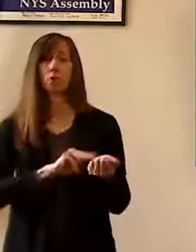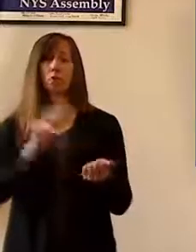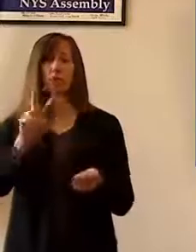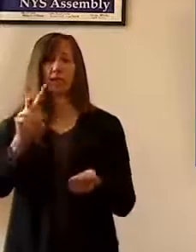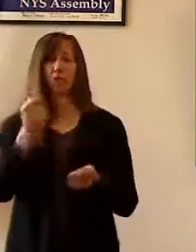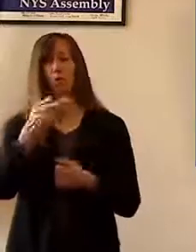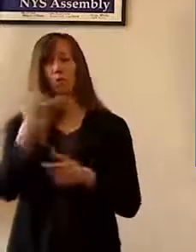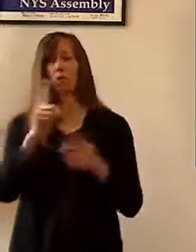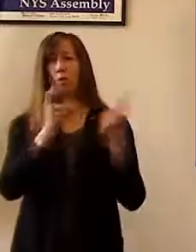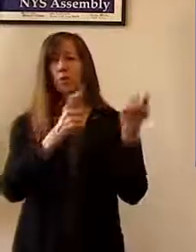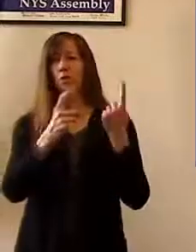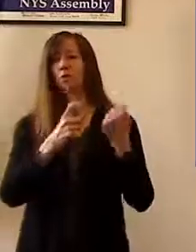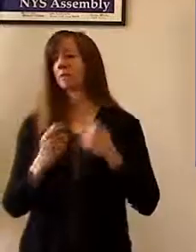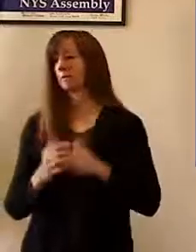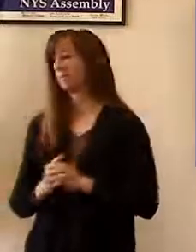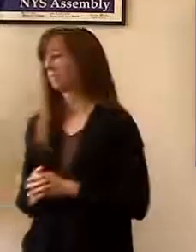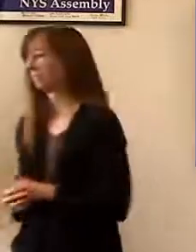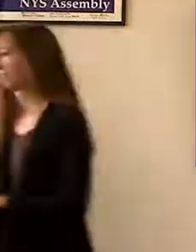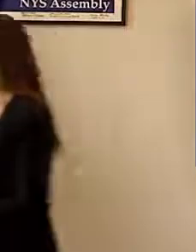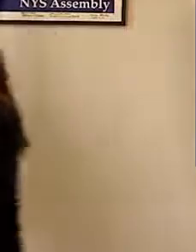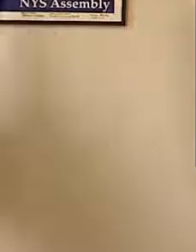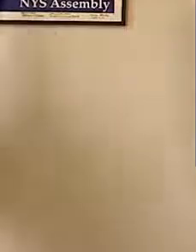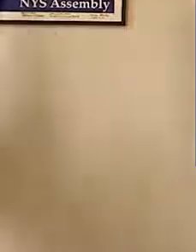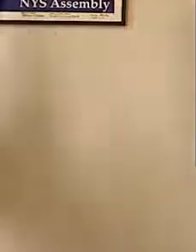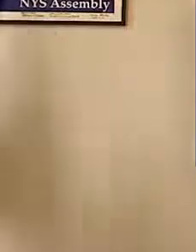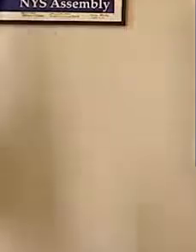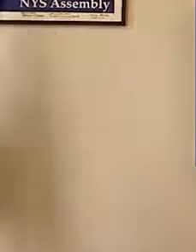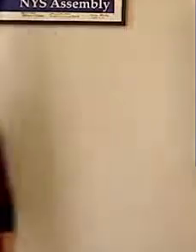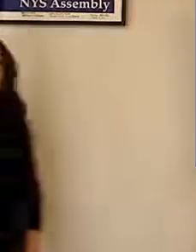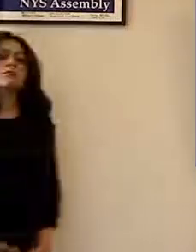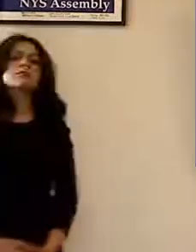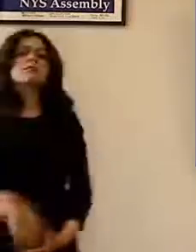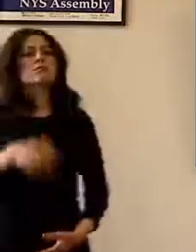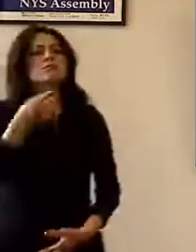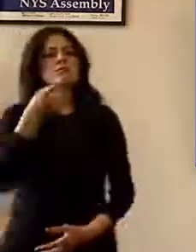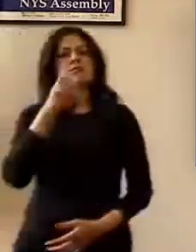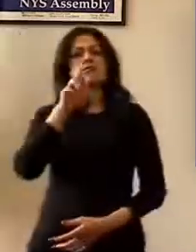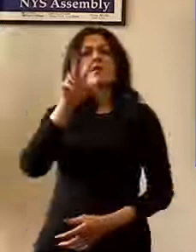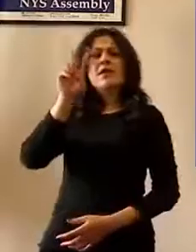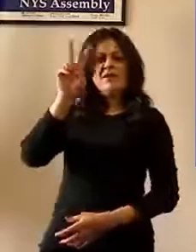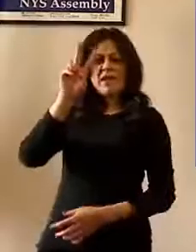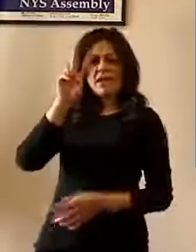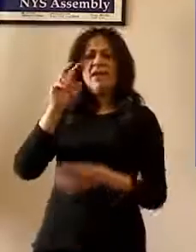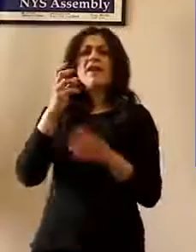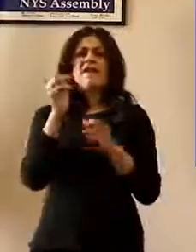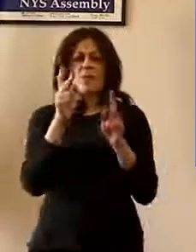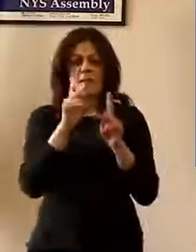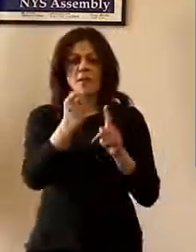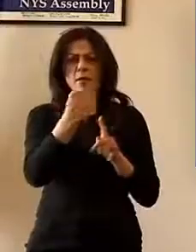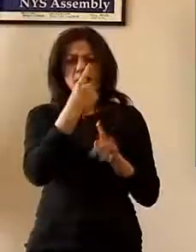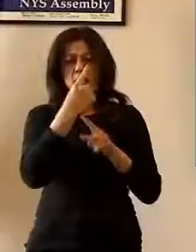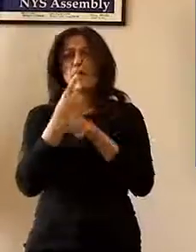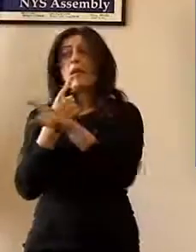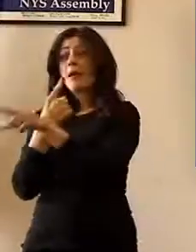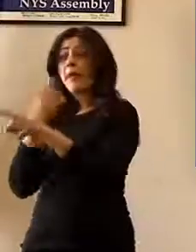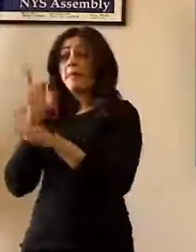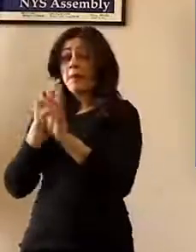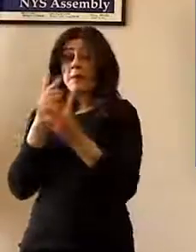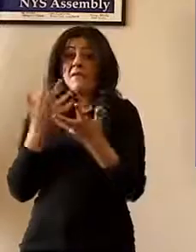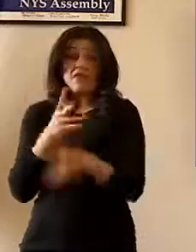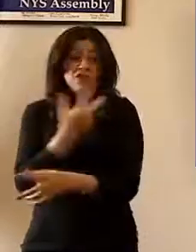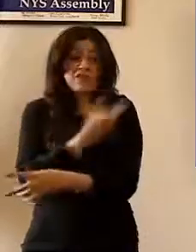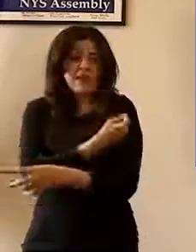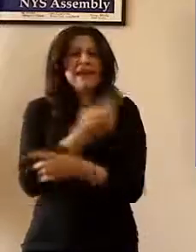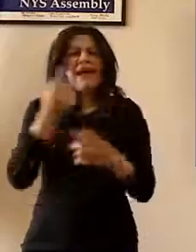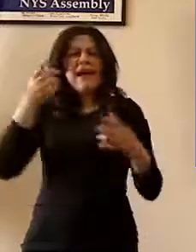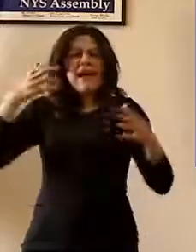that did come up. Dr. V, do people who are vaccinated but not 2 weeks out from that